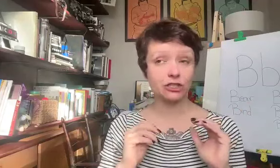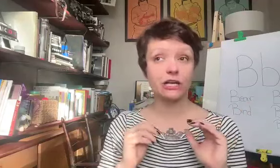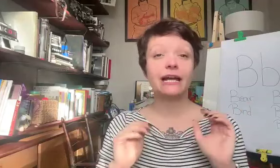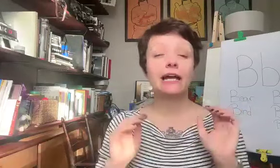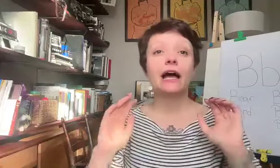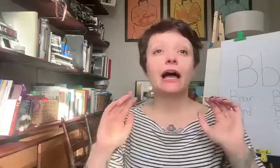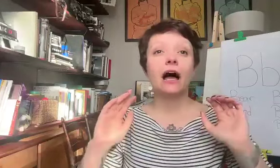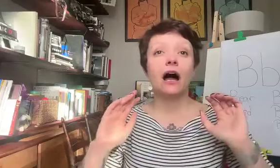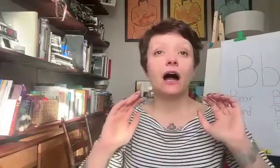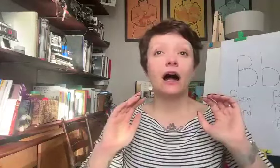smidge.